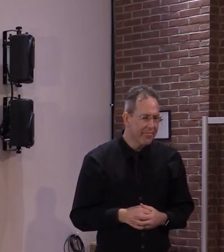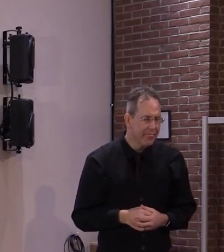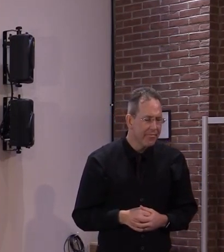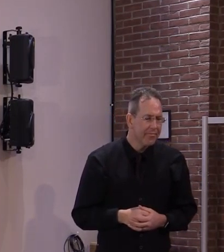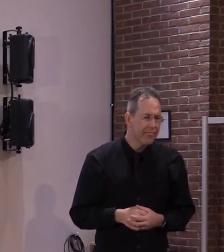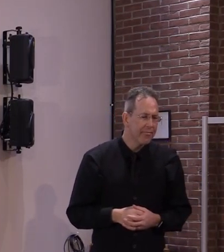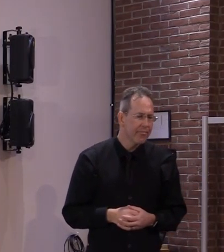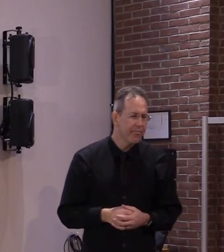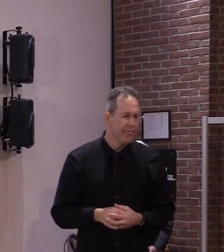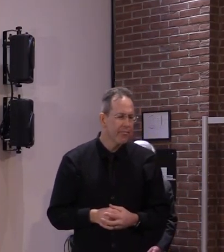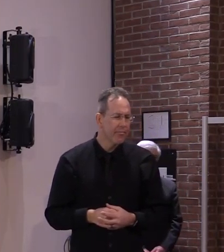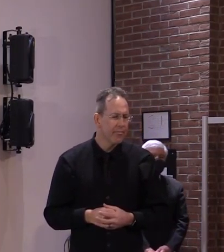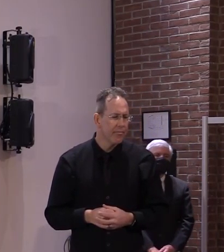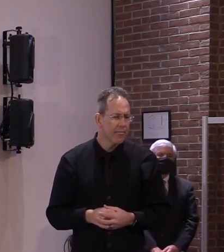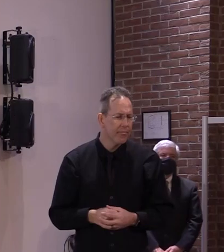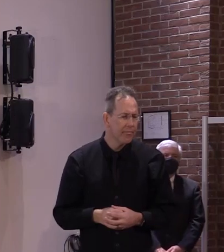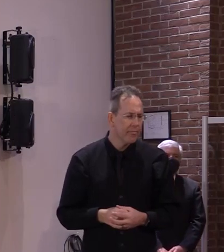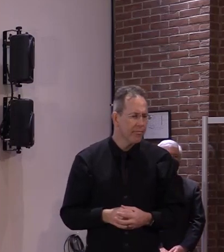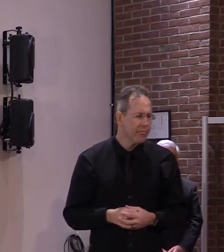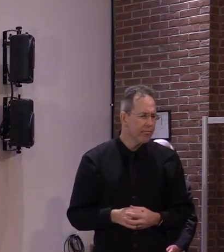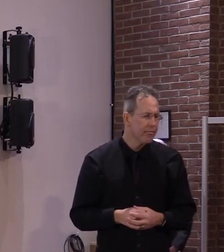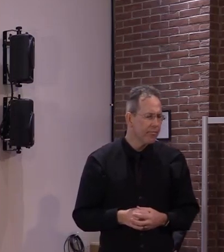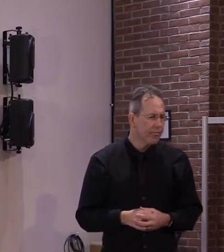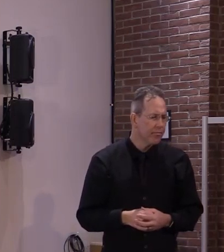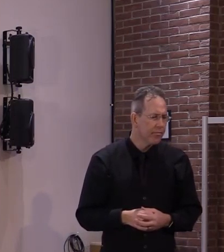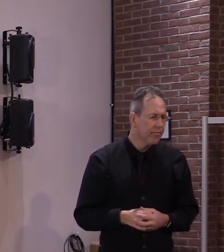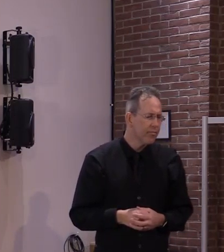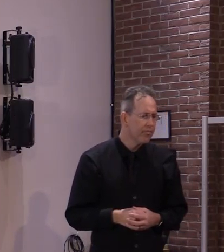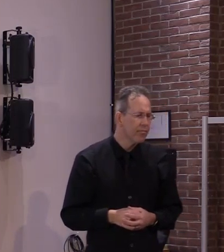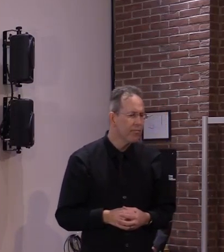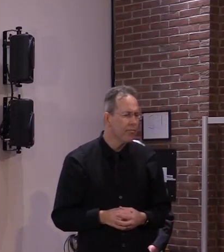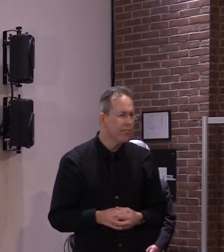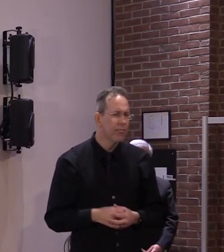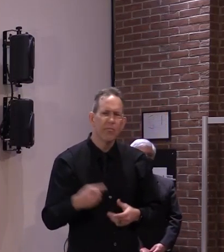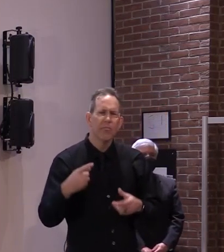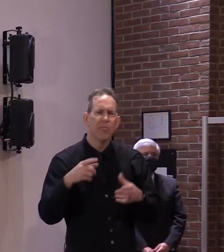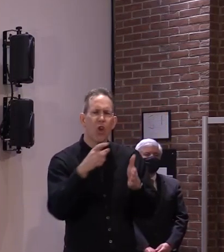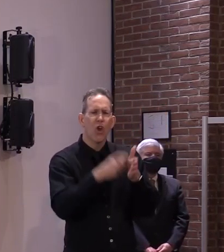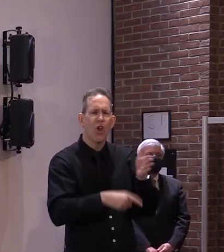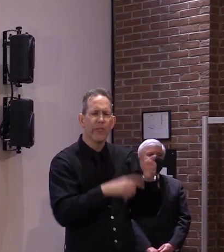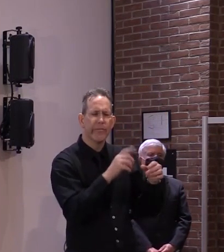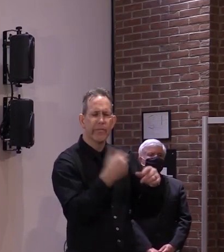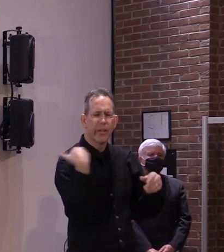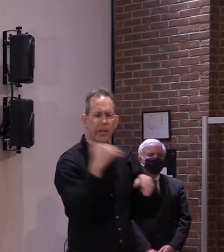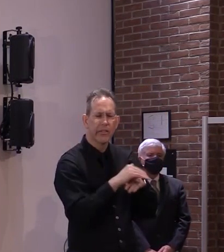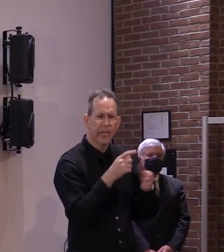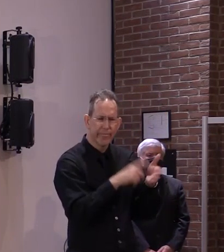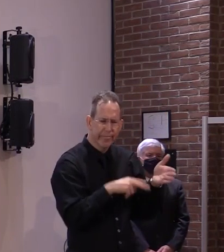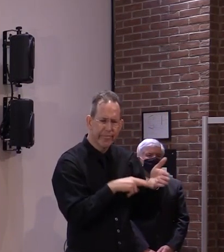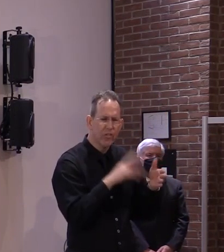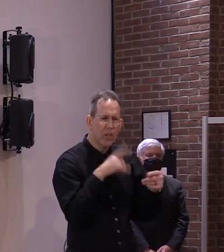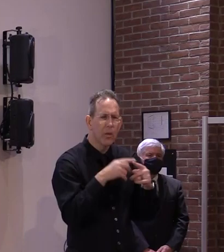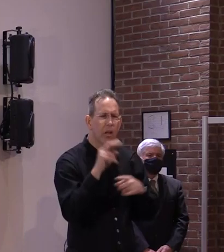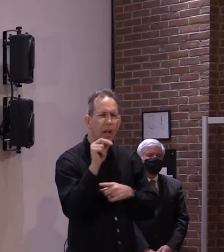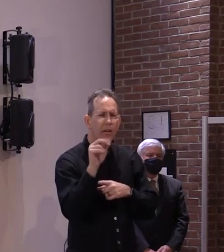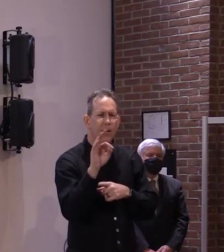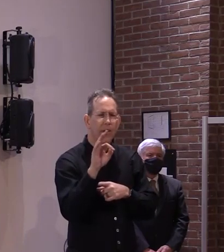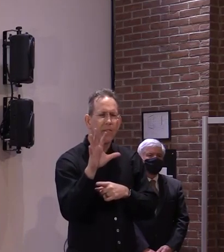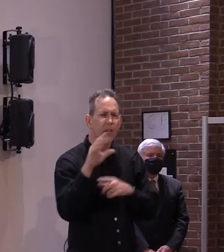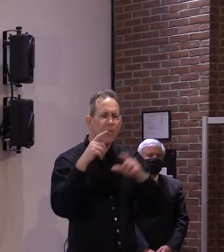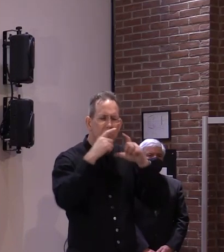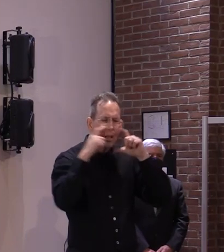there's plenty of supply in these respirators, so much so that some companies are now exporting them. But states are still